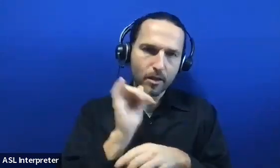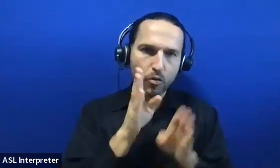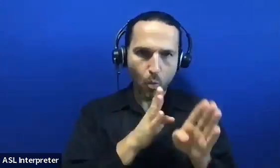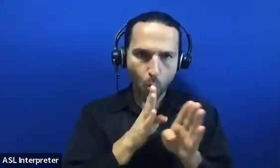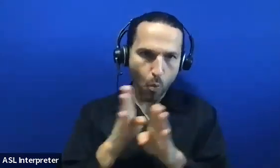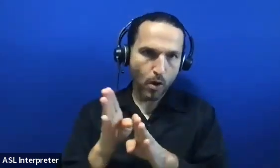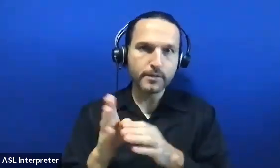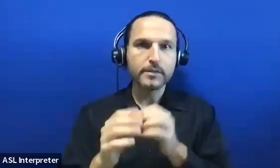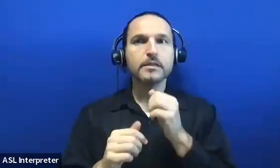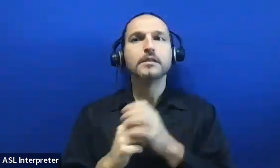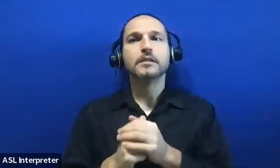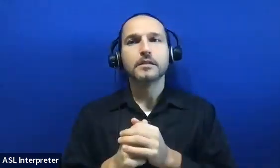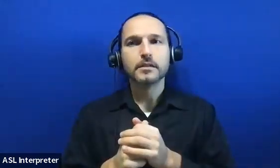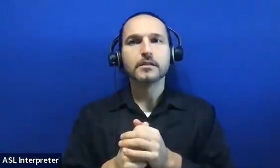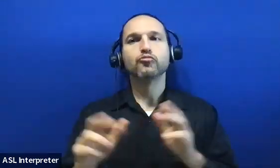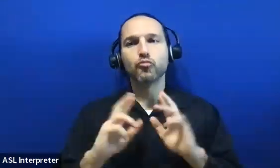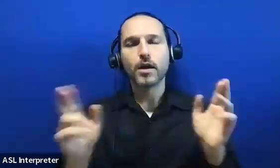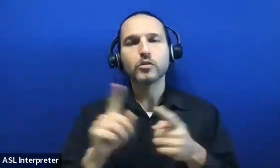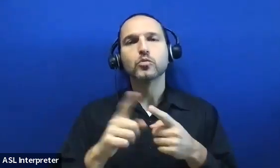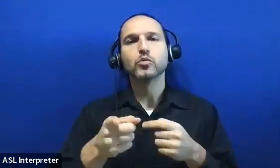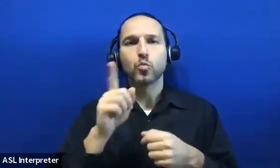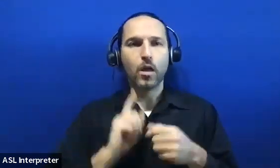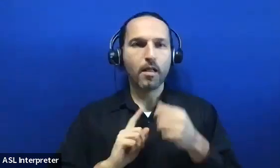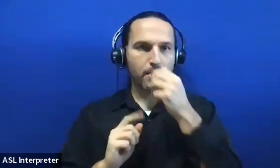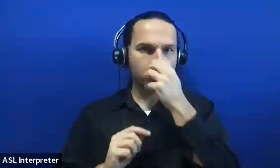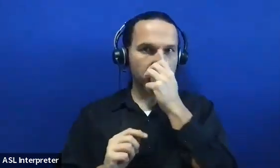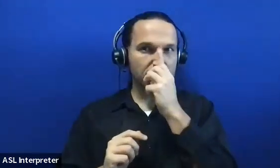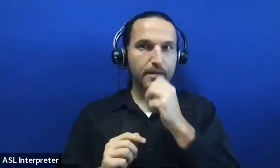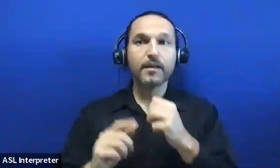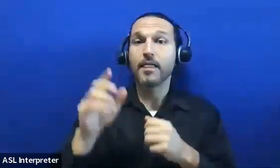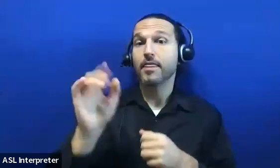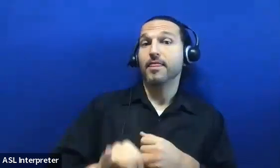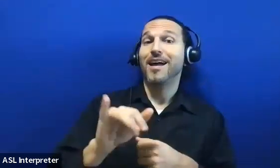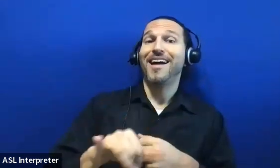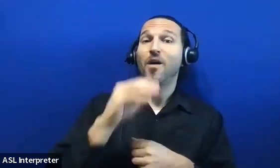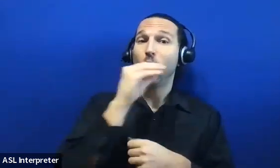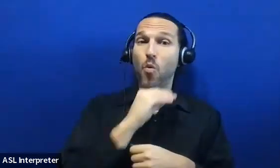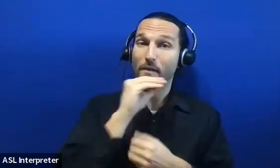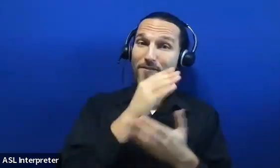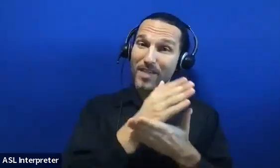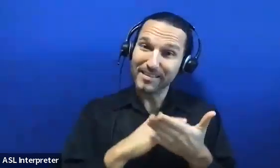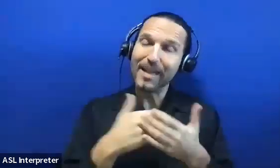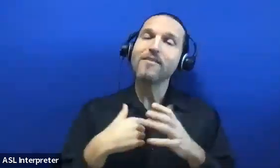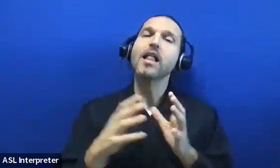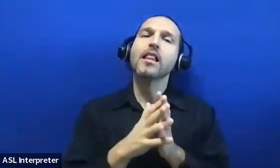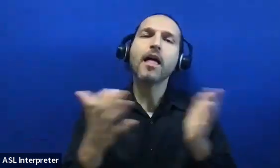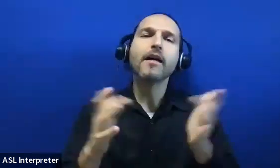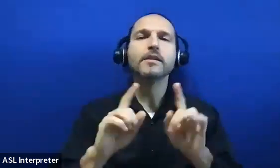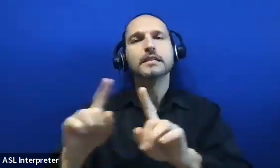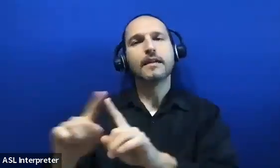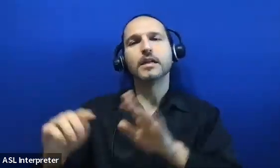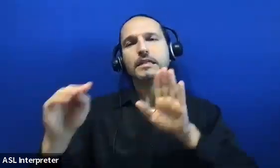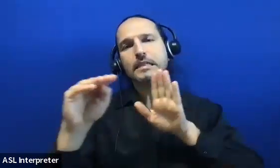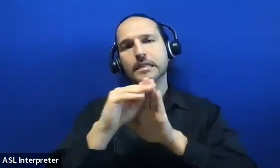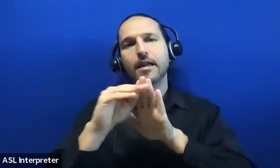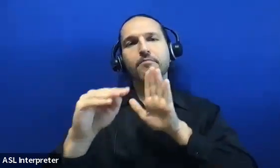it can be in one place to be safely swallowed. So just at the oral phase, there's a lot of different